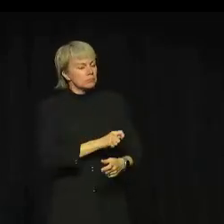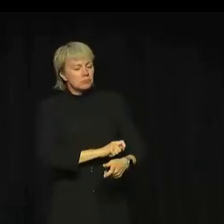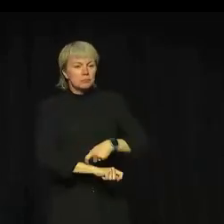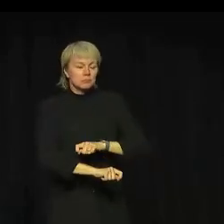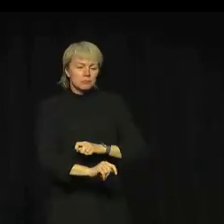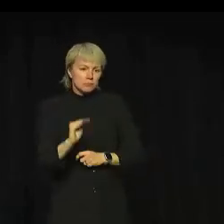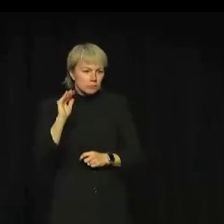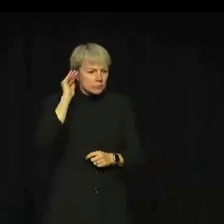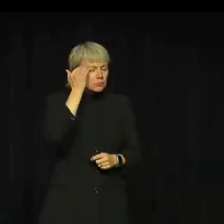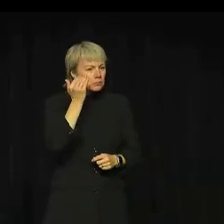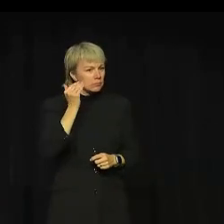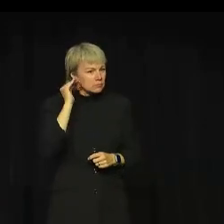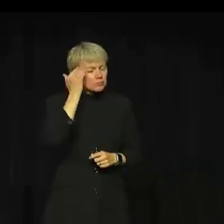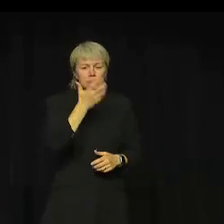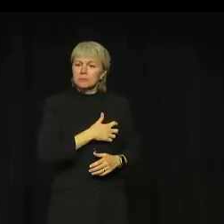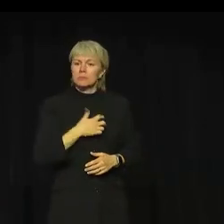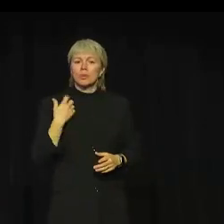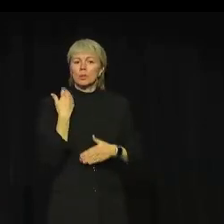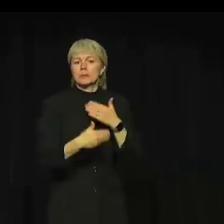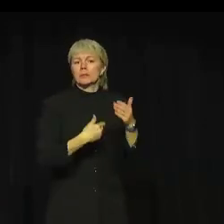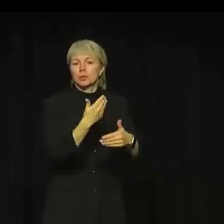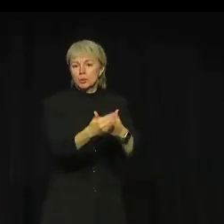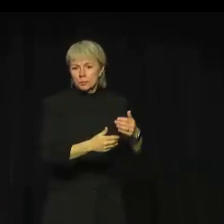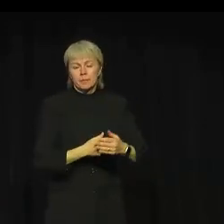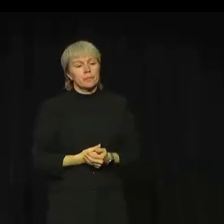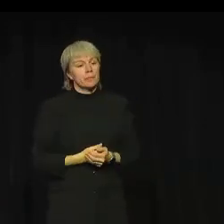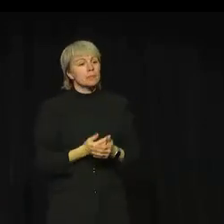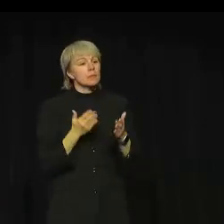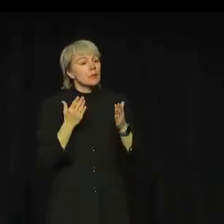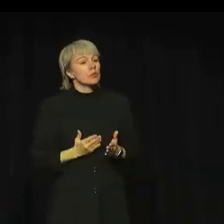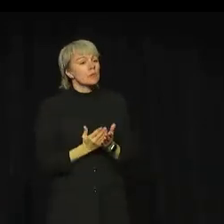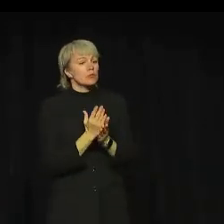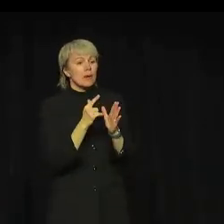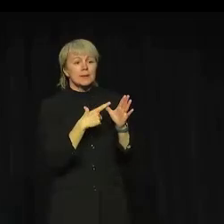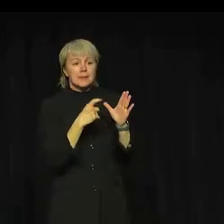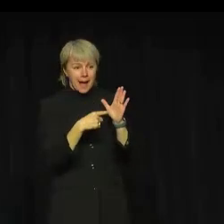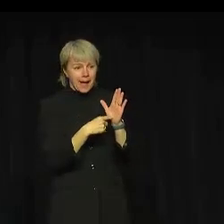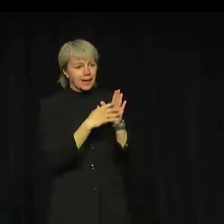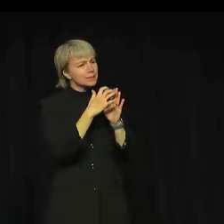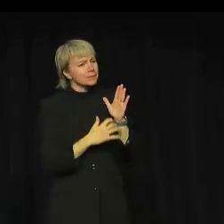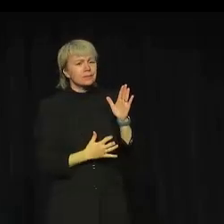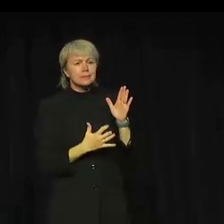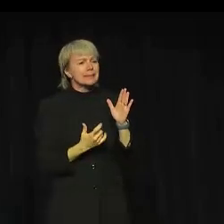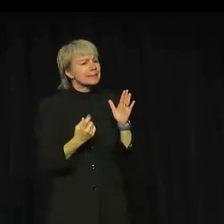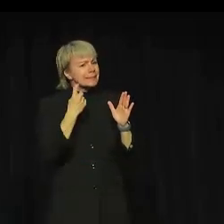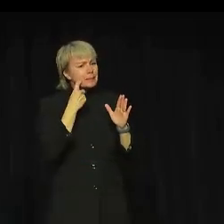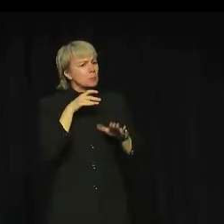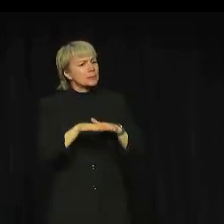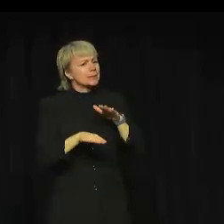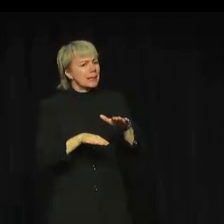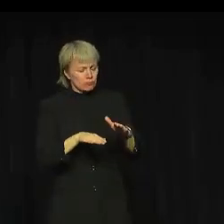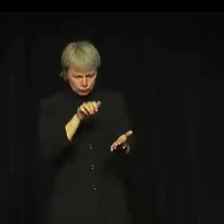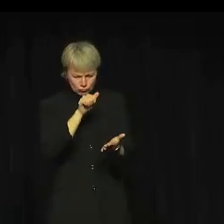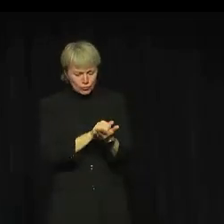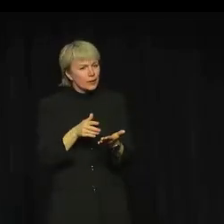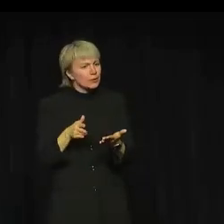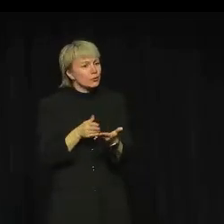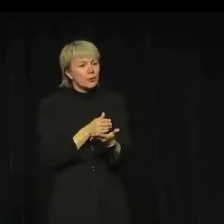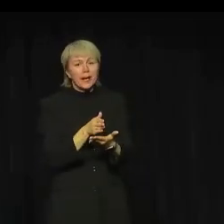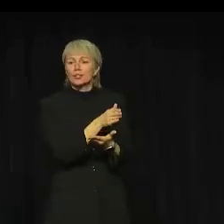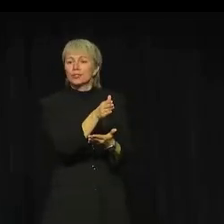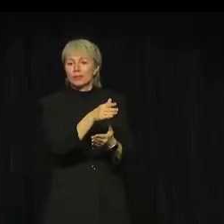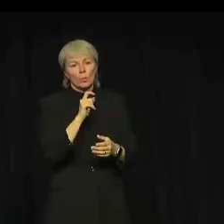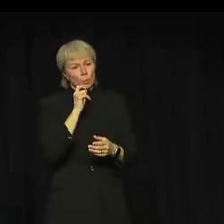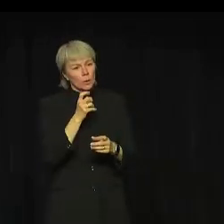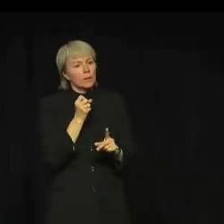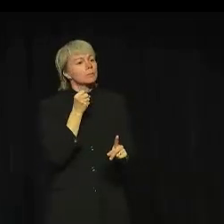A Human Rights Act is a modest but fundamentally important step in the right direction, and will make a meaningful difference